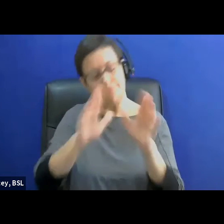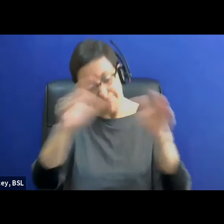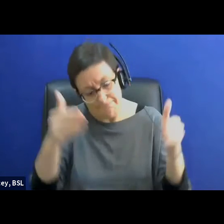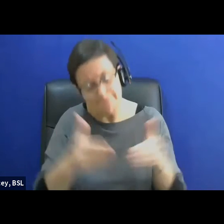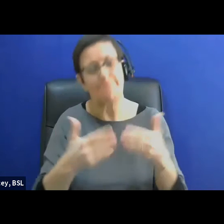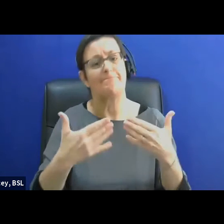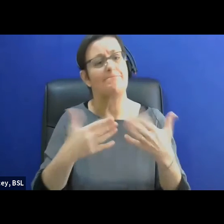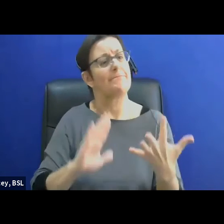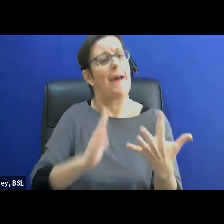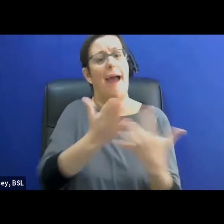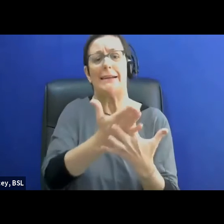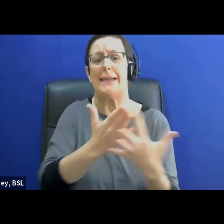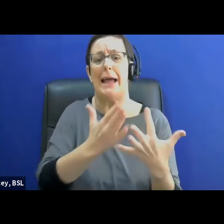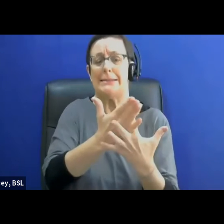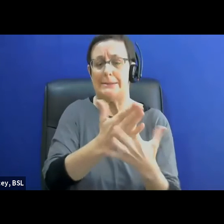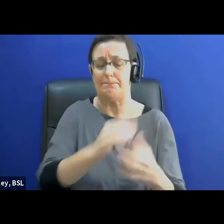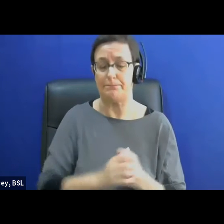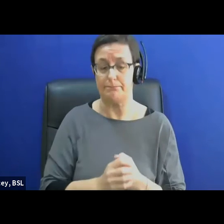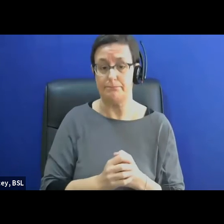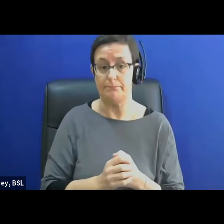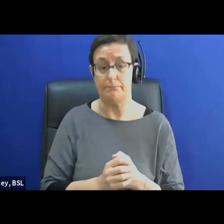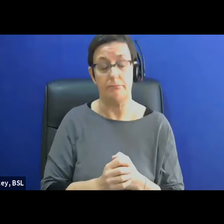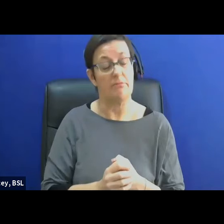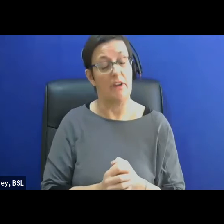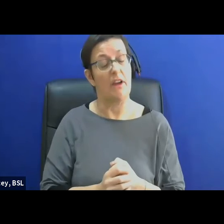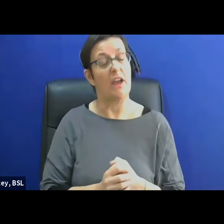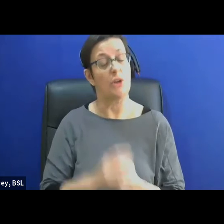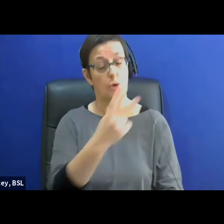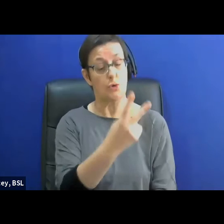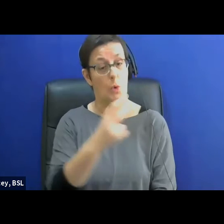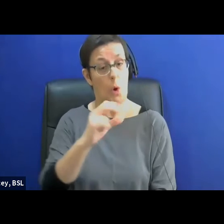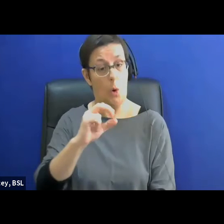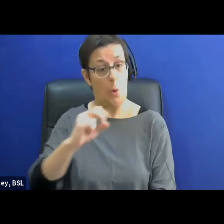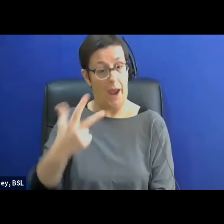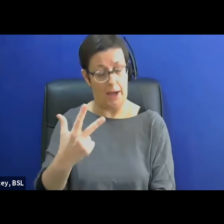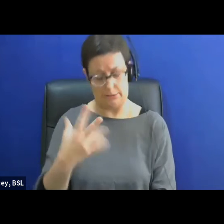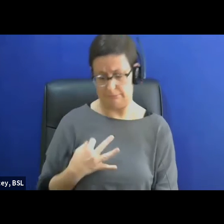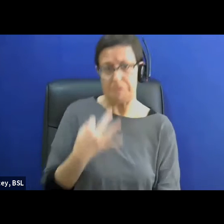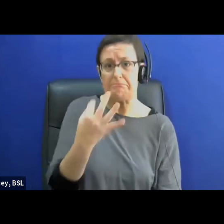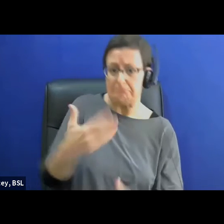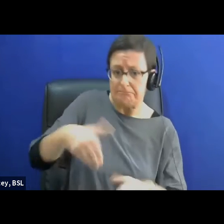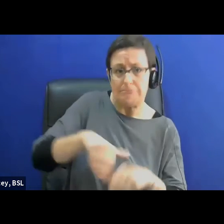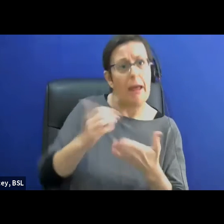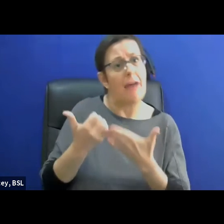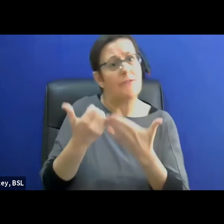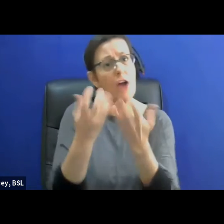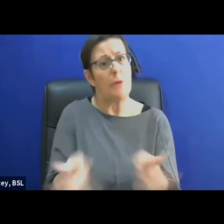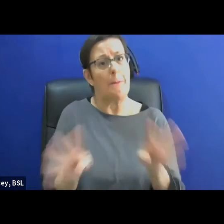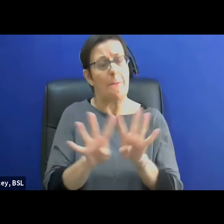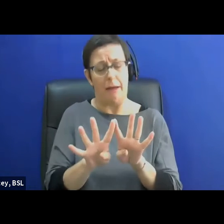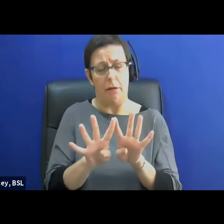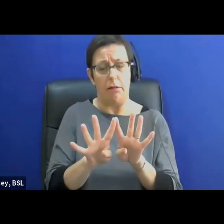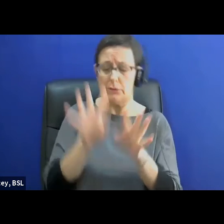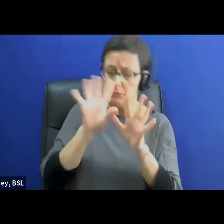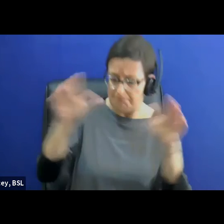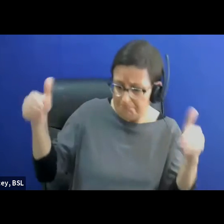I was invited to join an advisory panel for the 2012 Olympics, so that we could make sure that we